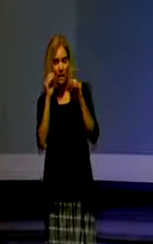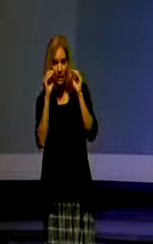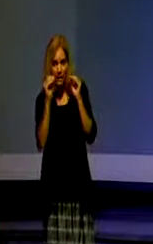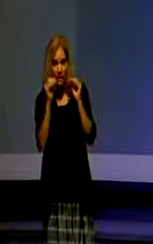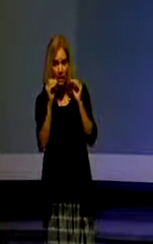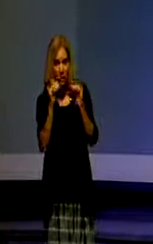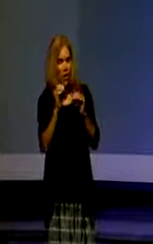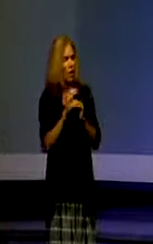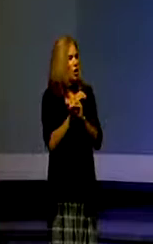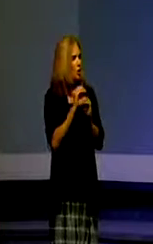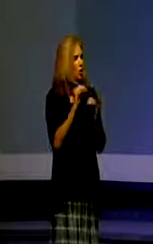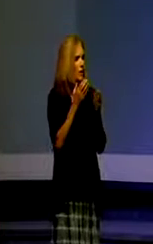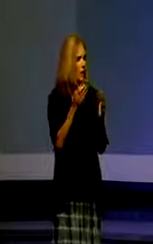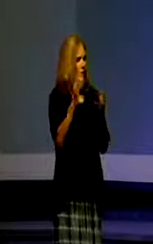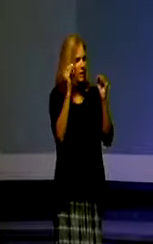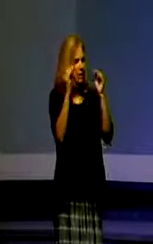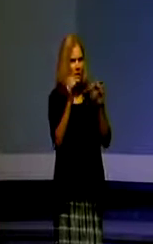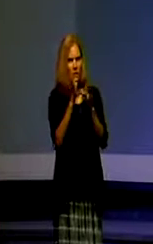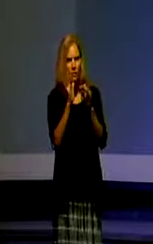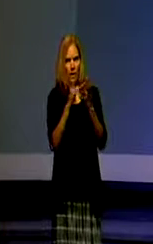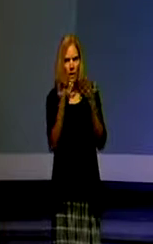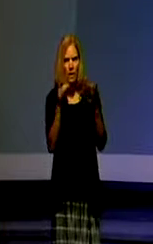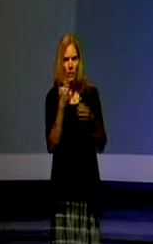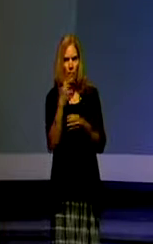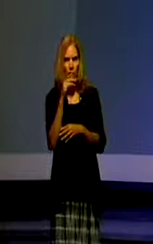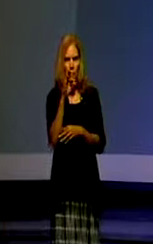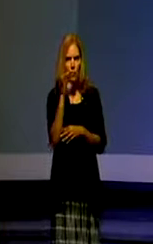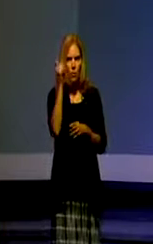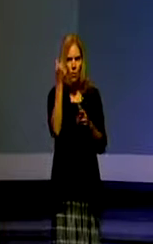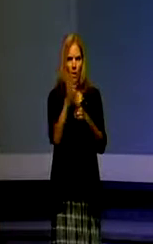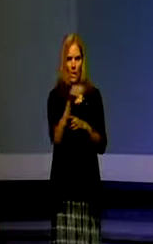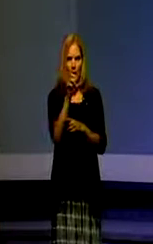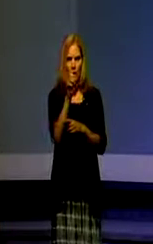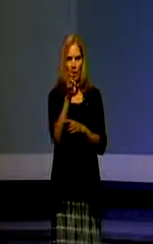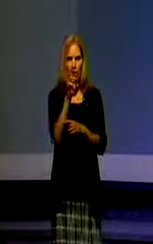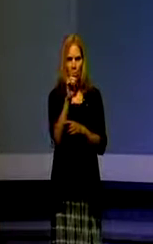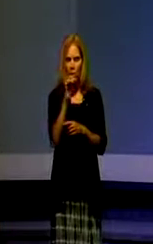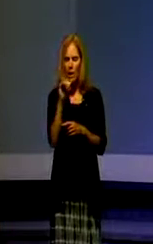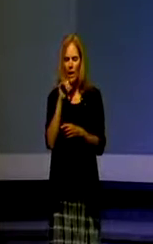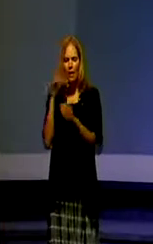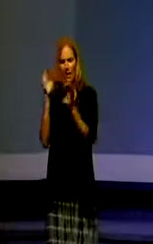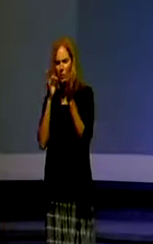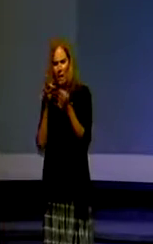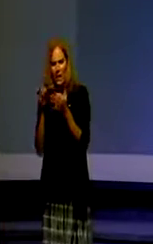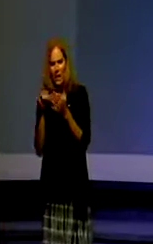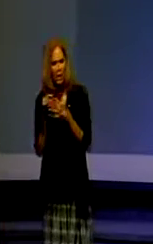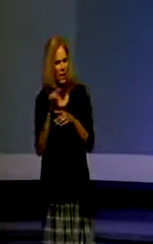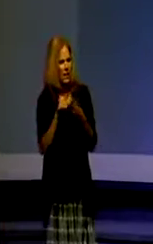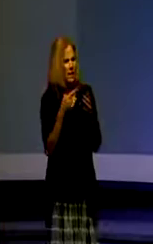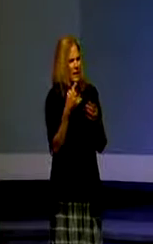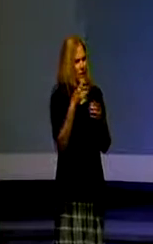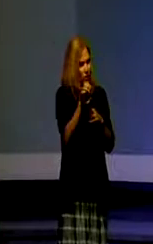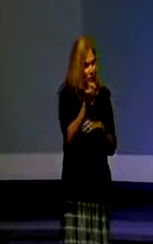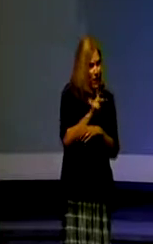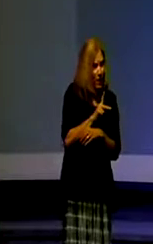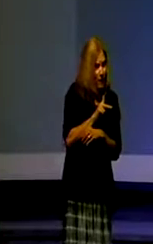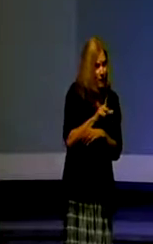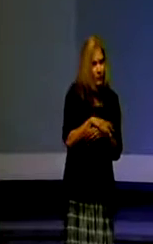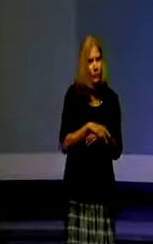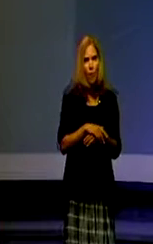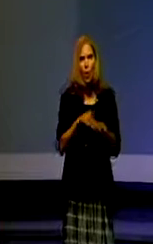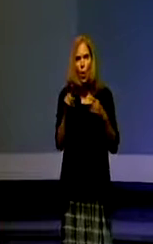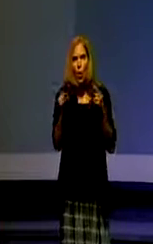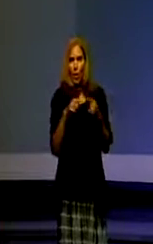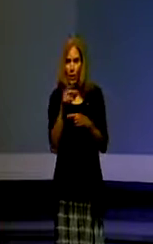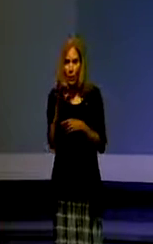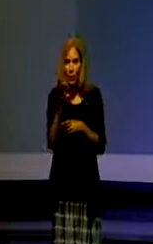There's no one here to teach us the Bible like you have, Brother Leroy. I don't explain it, but they say, when can you come back? When